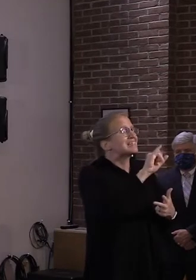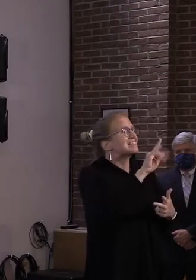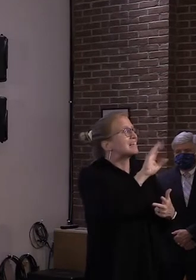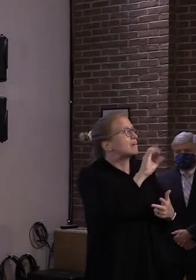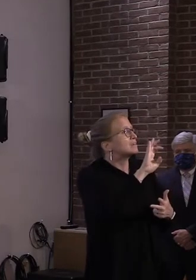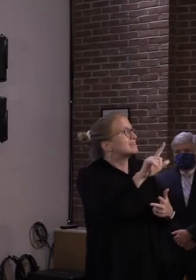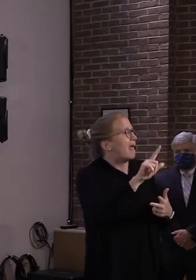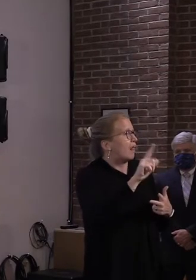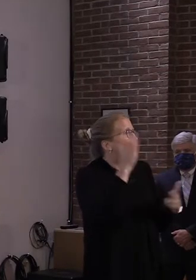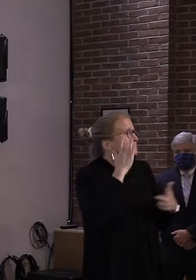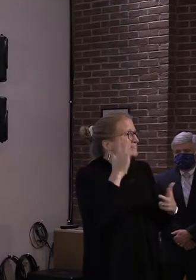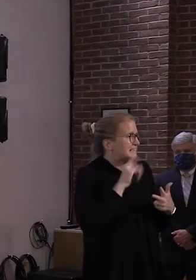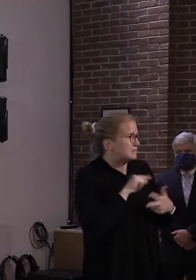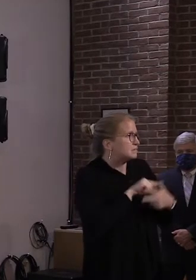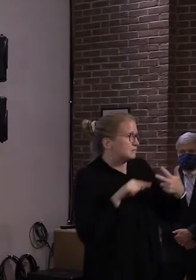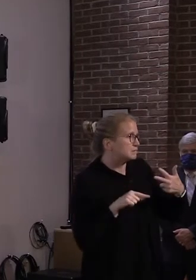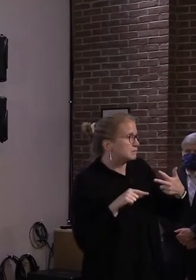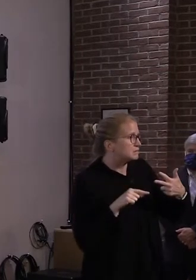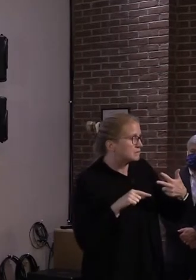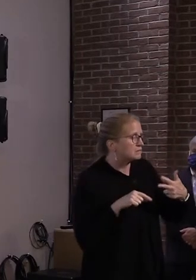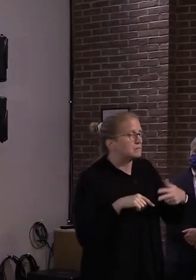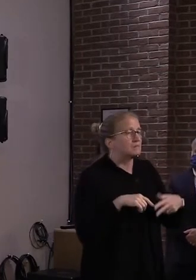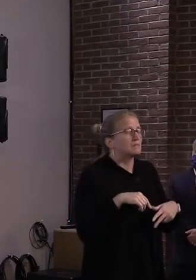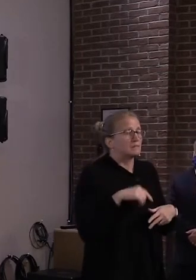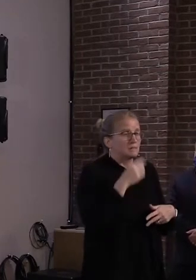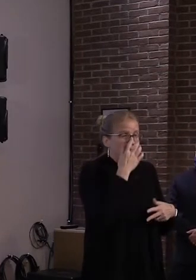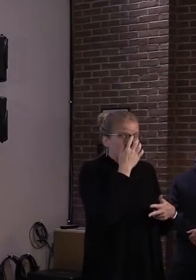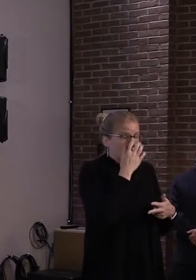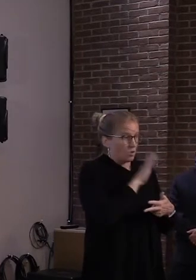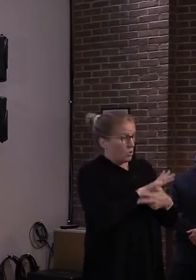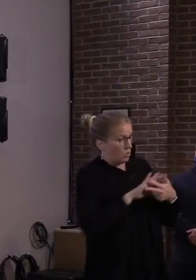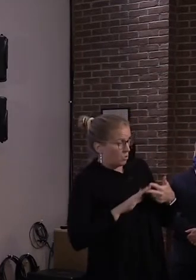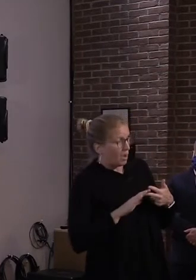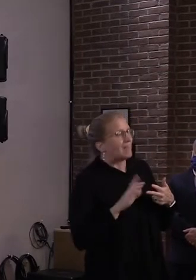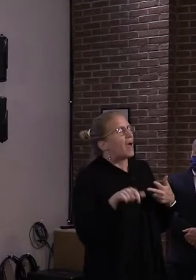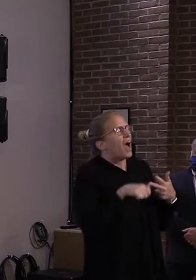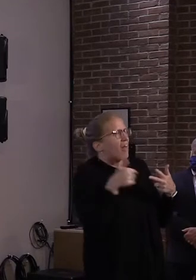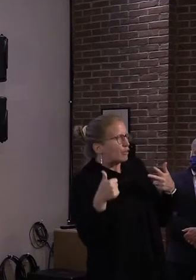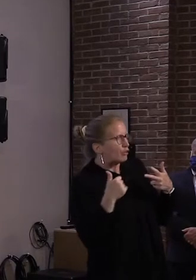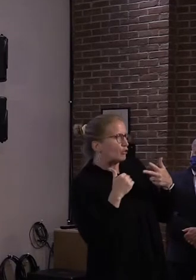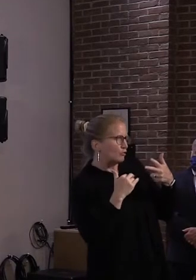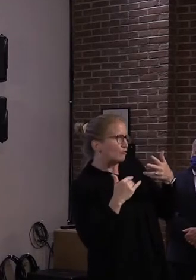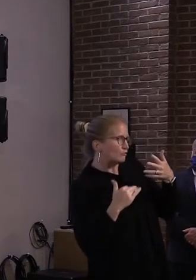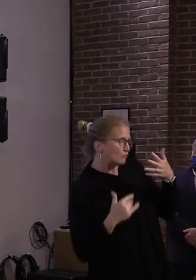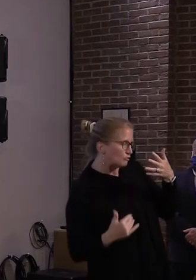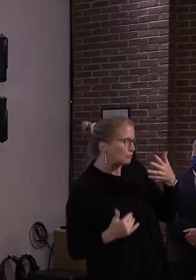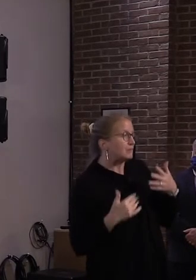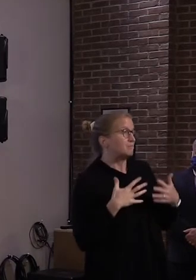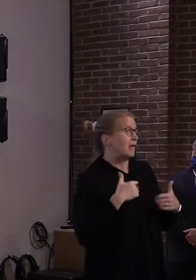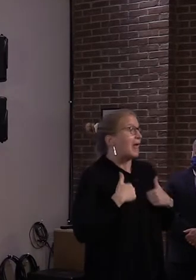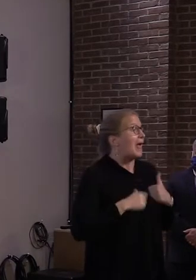frankly, there is still less certainty, but people should at least think about things. Asthma,